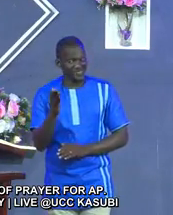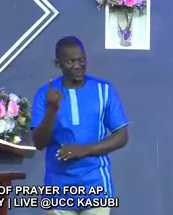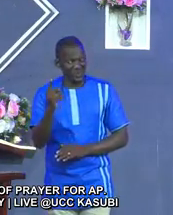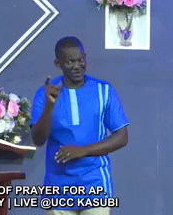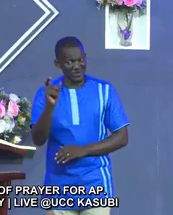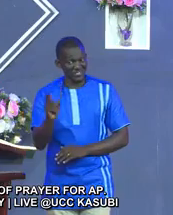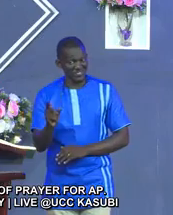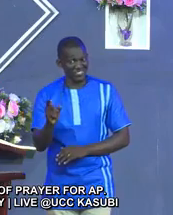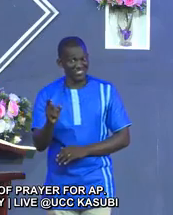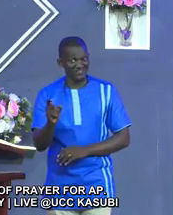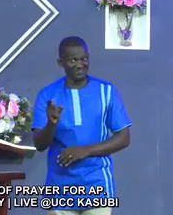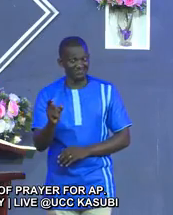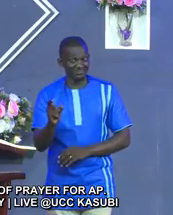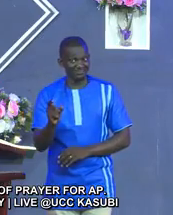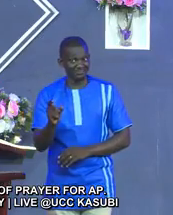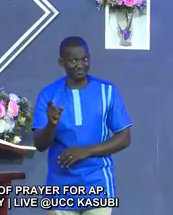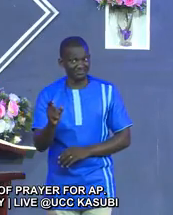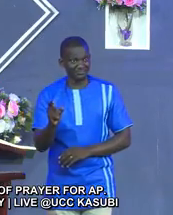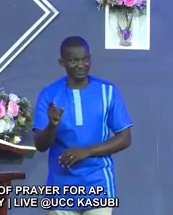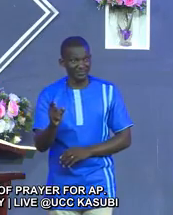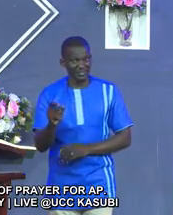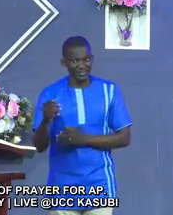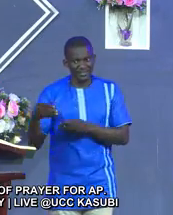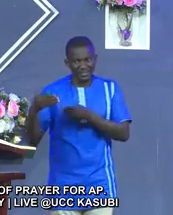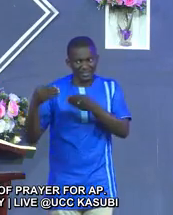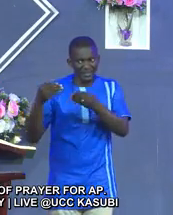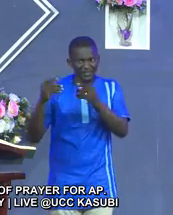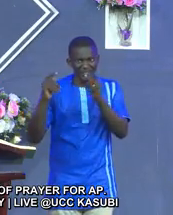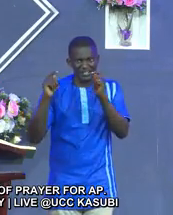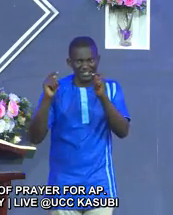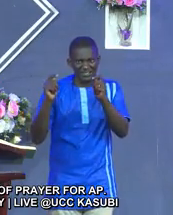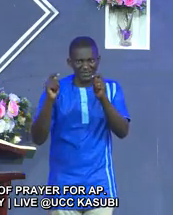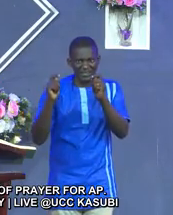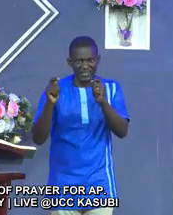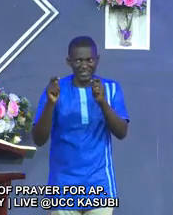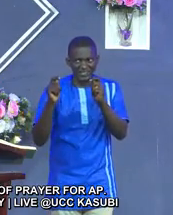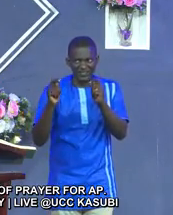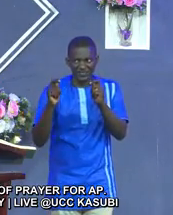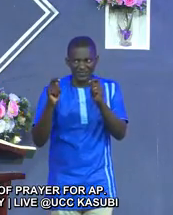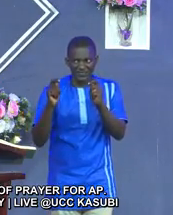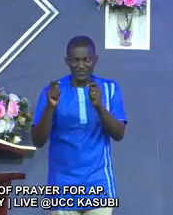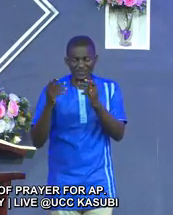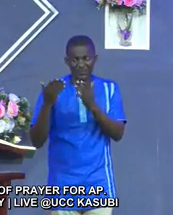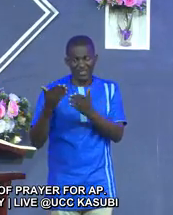There is a certain person. Julia. A person who testified.